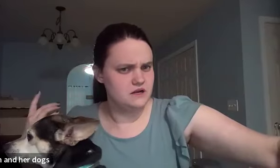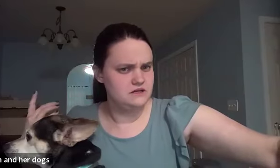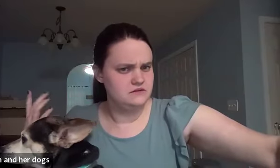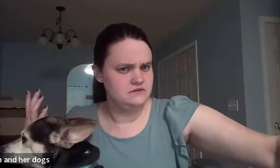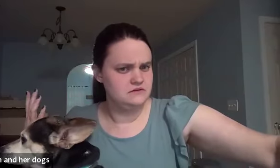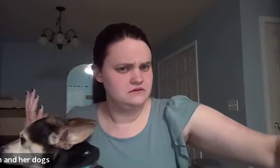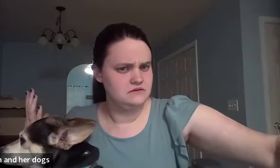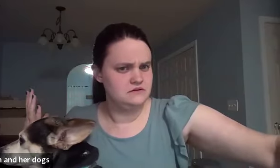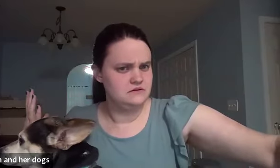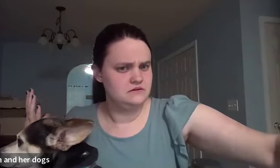right?